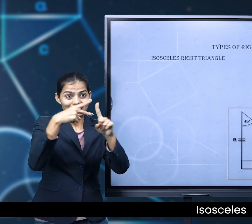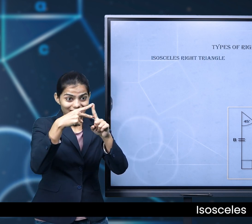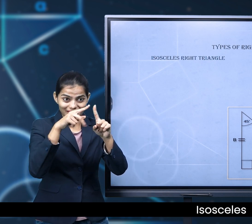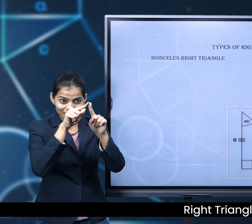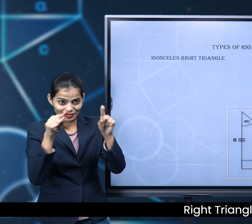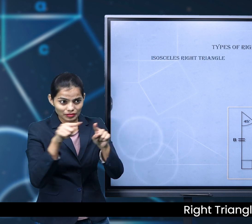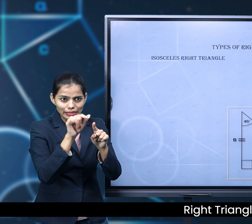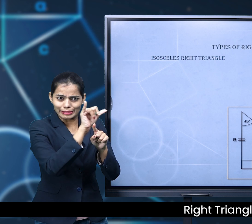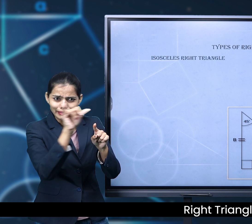Isosceles right triangle.